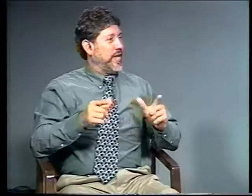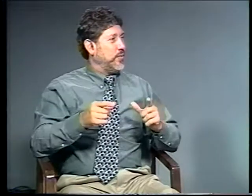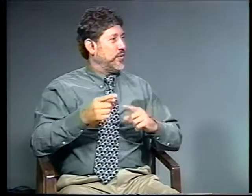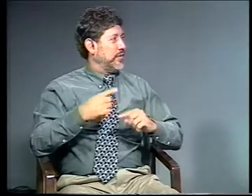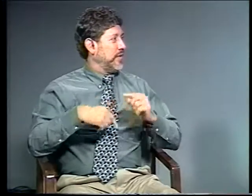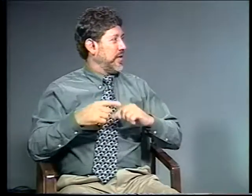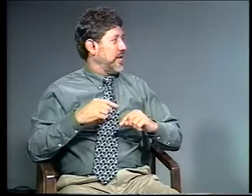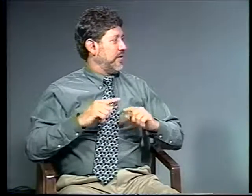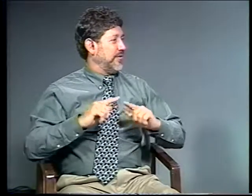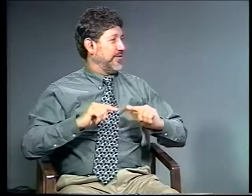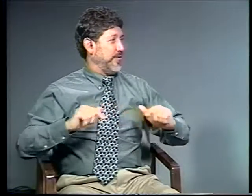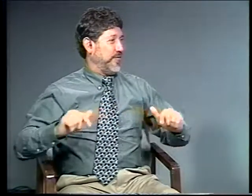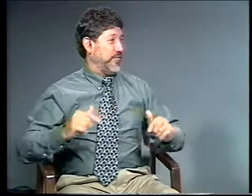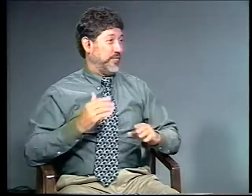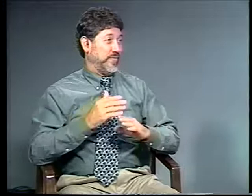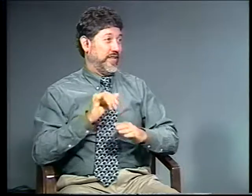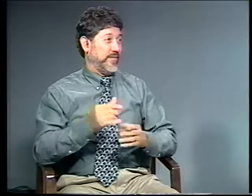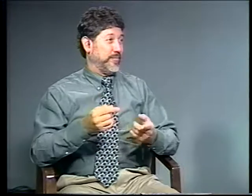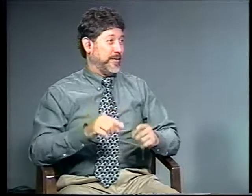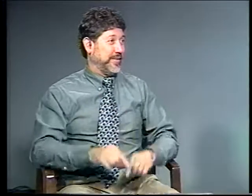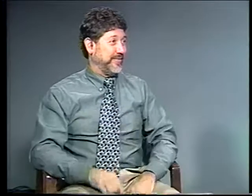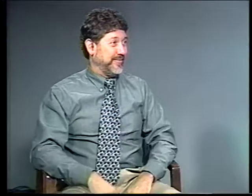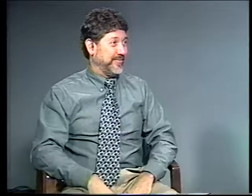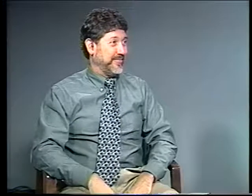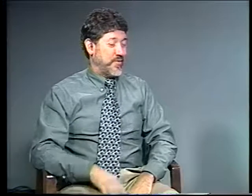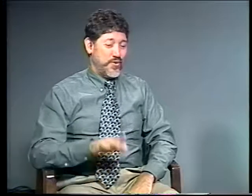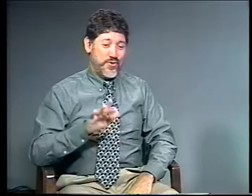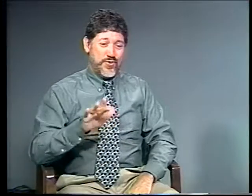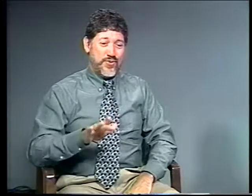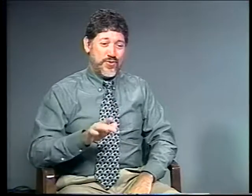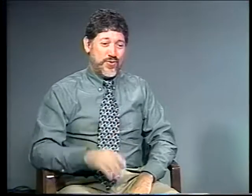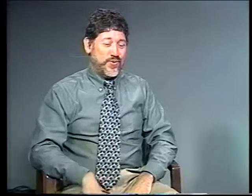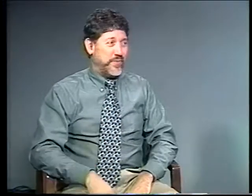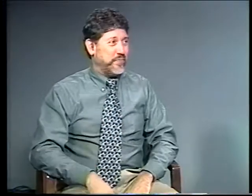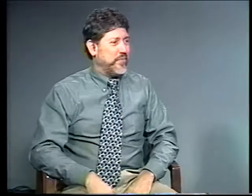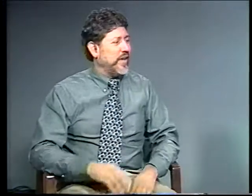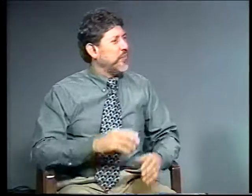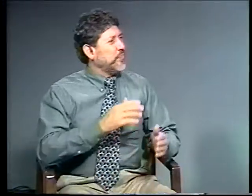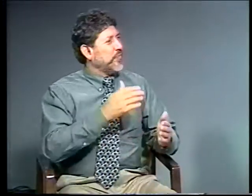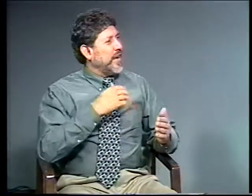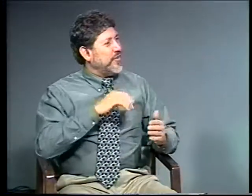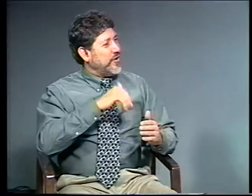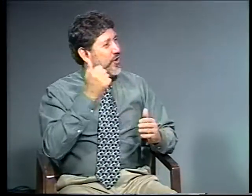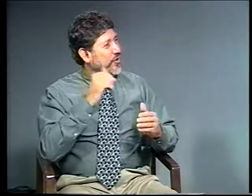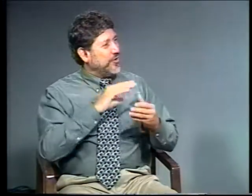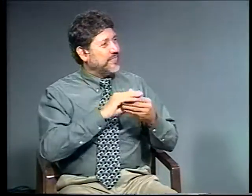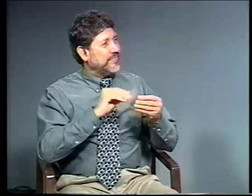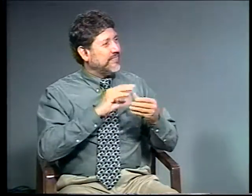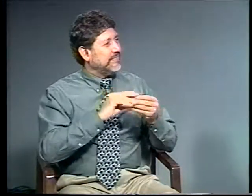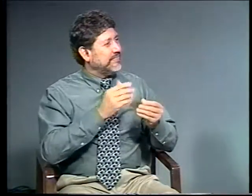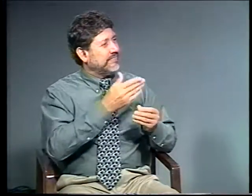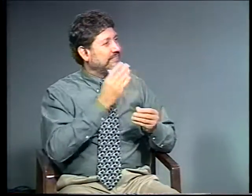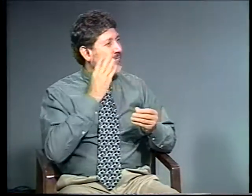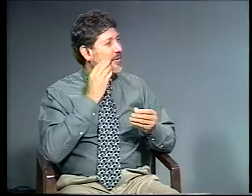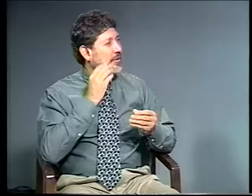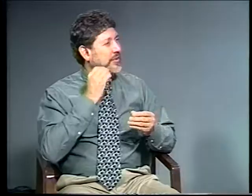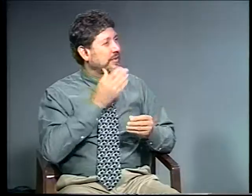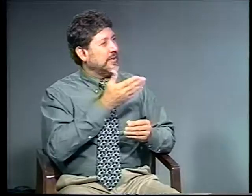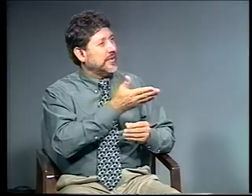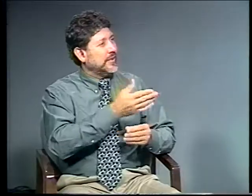about the culture, but also the various linguistic styles of the deaf consumers. That's quite a story. Can you tell